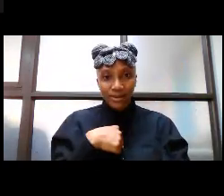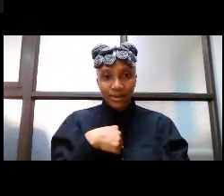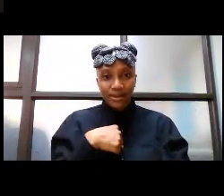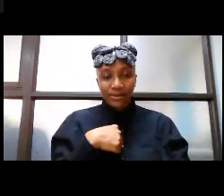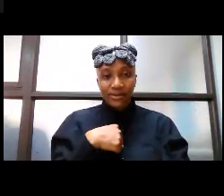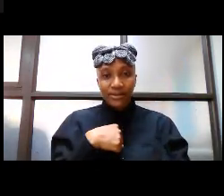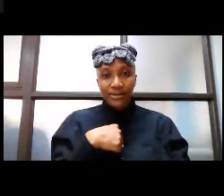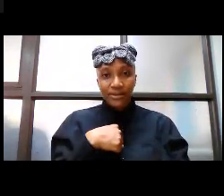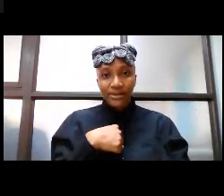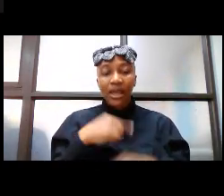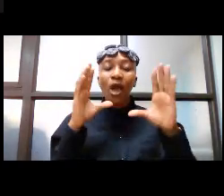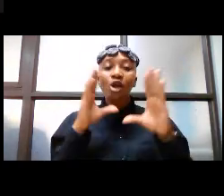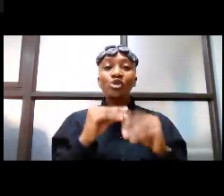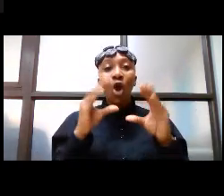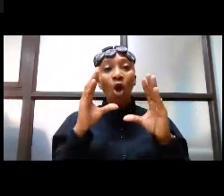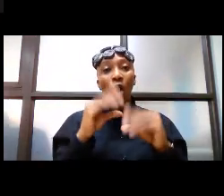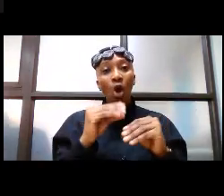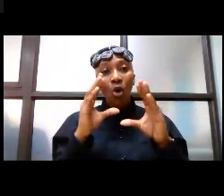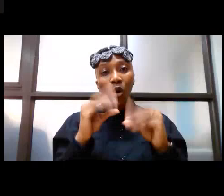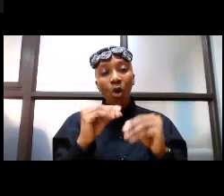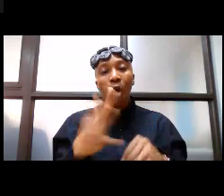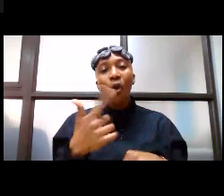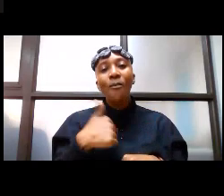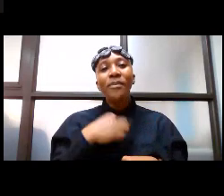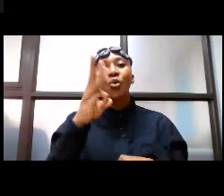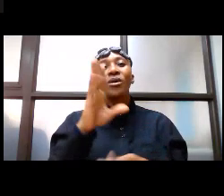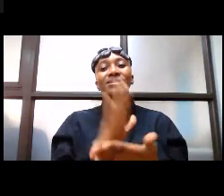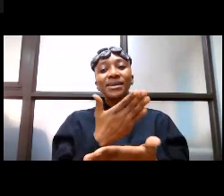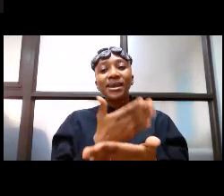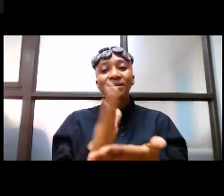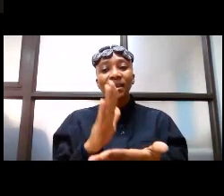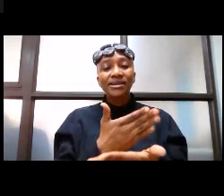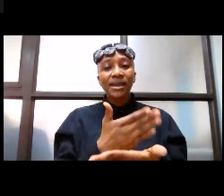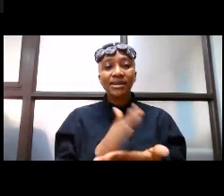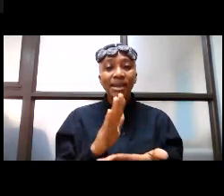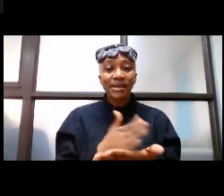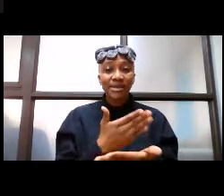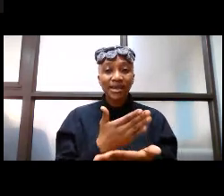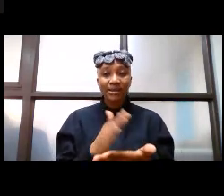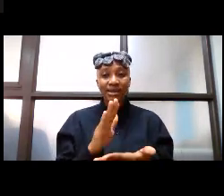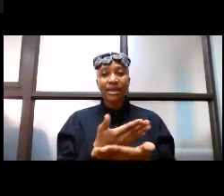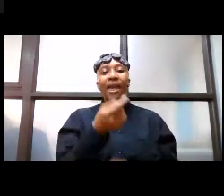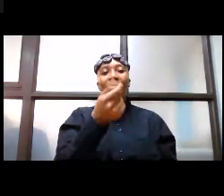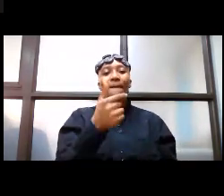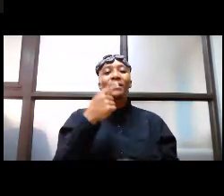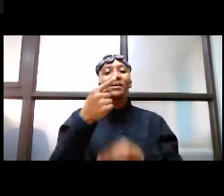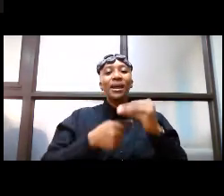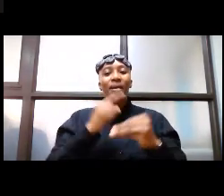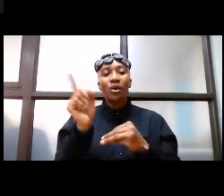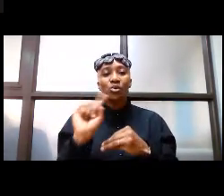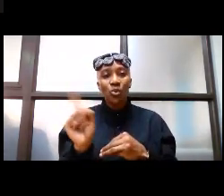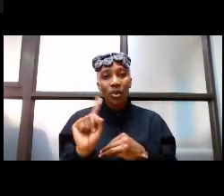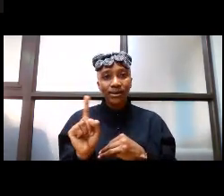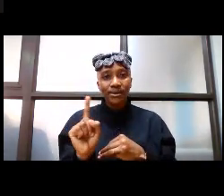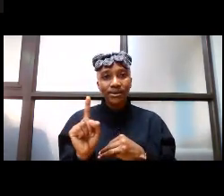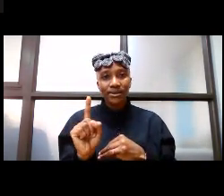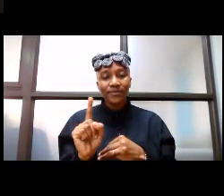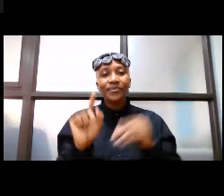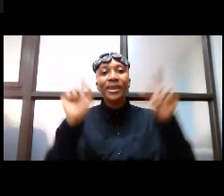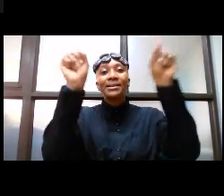to talk, or I'll be sharing a little bit about the